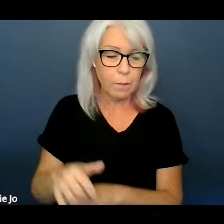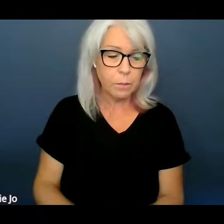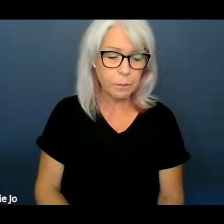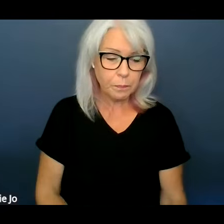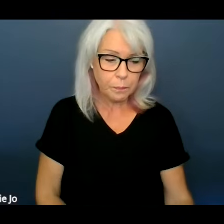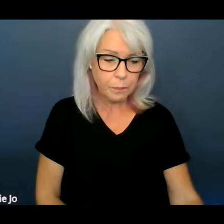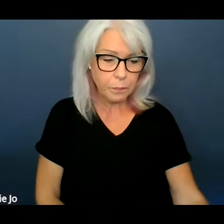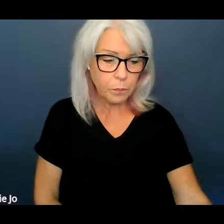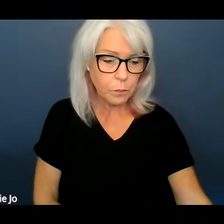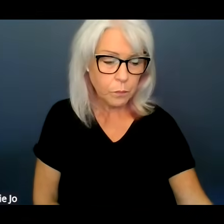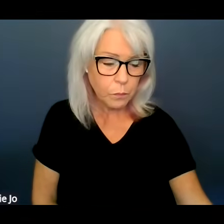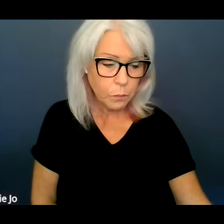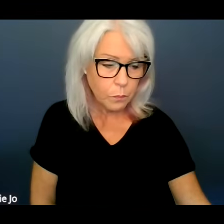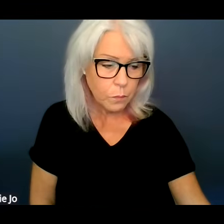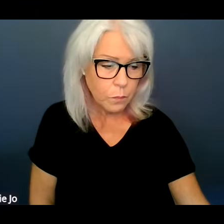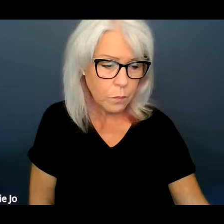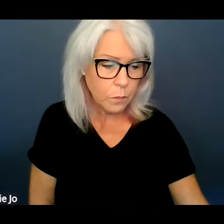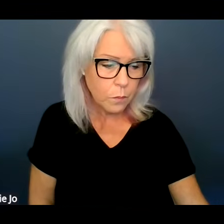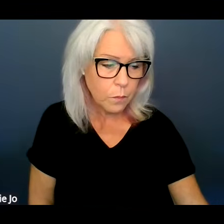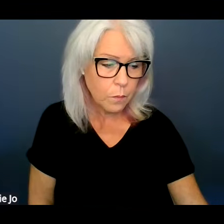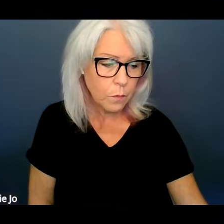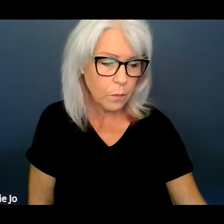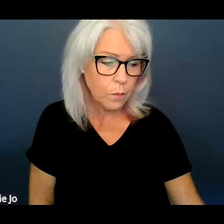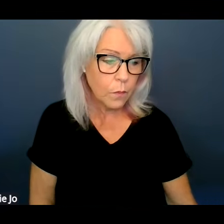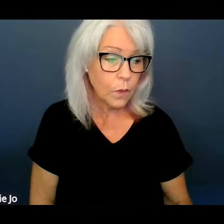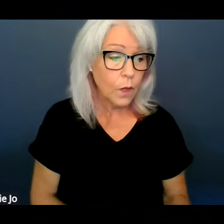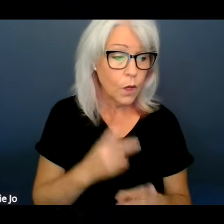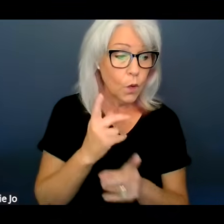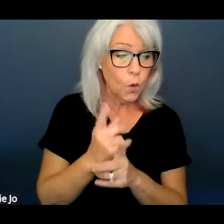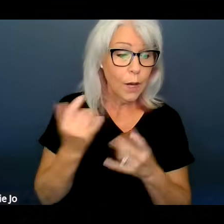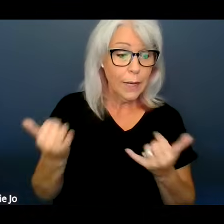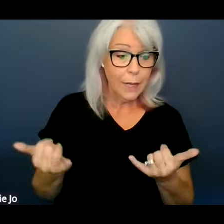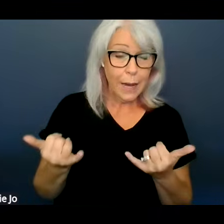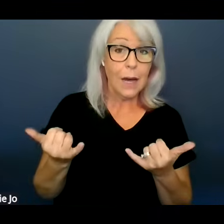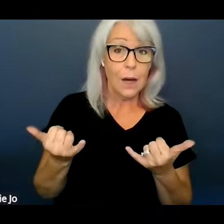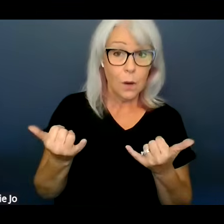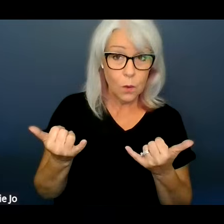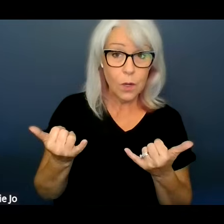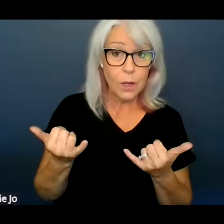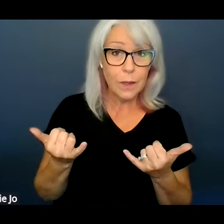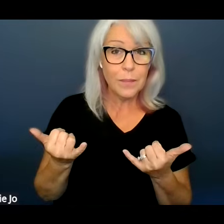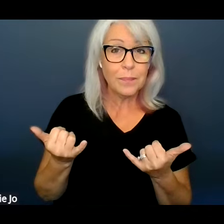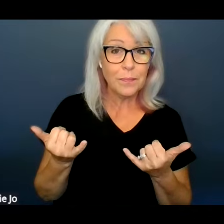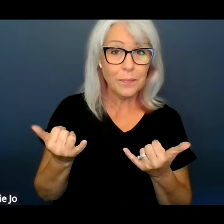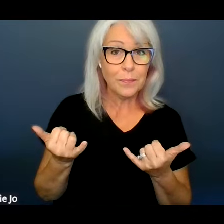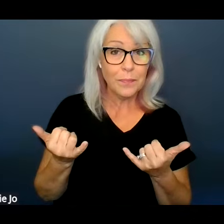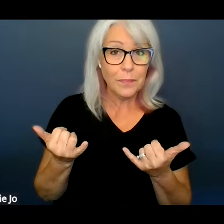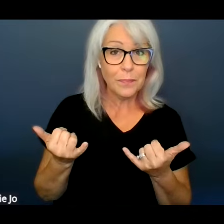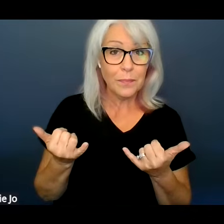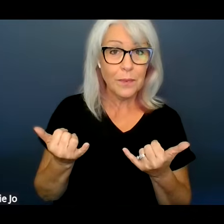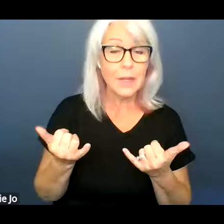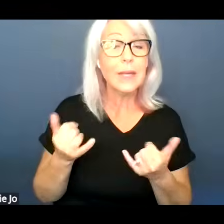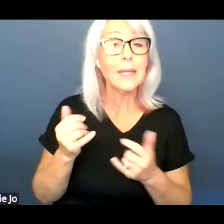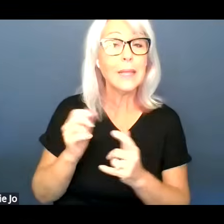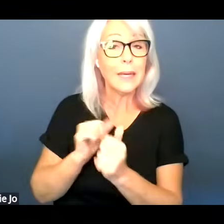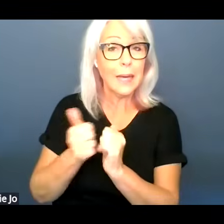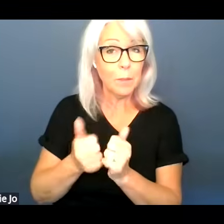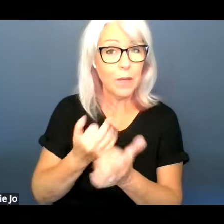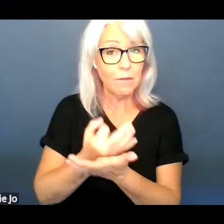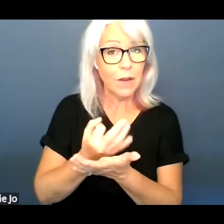That's language is Yeah. really. So currently, the Campaign Finance Act requires you to disclose who paid for political